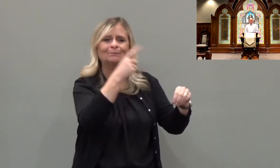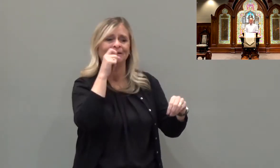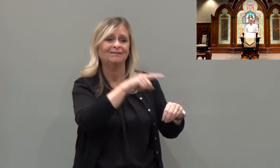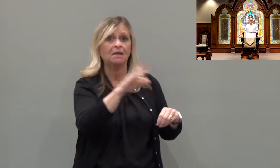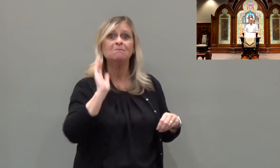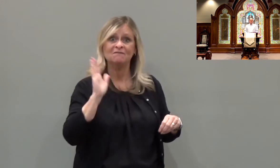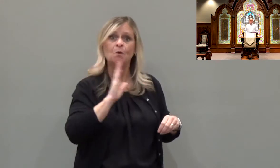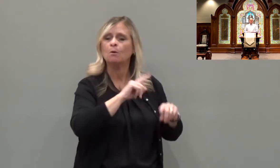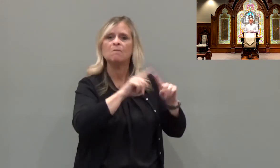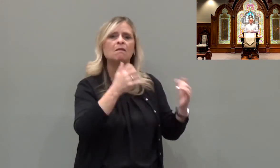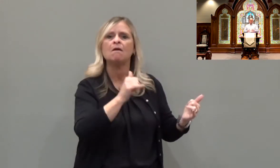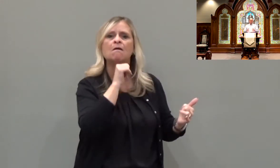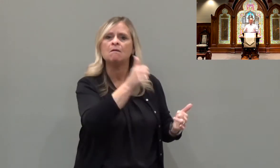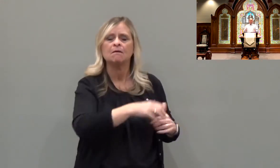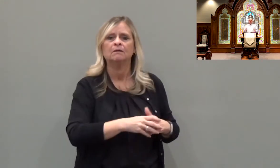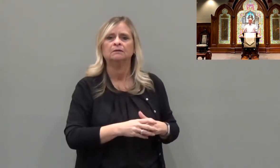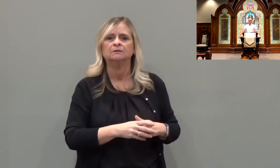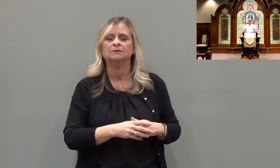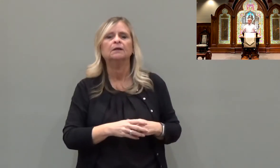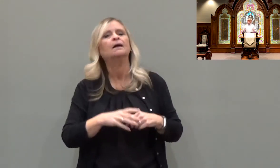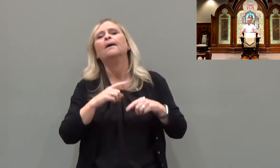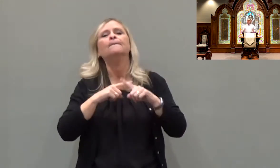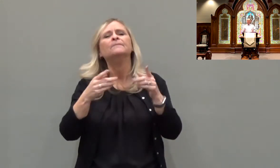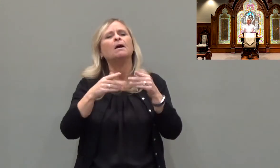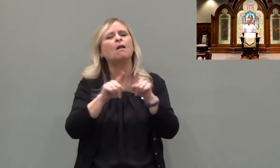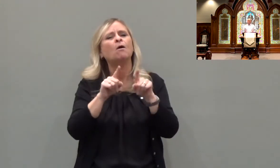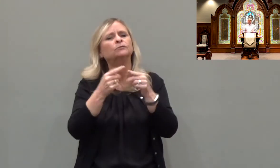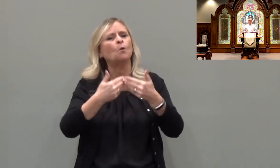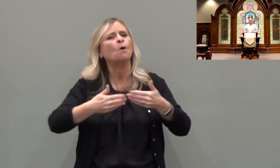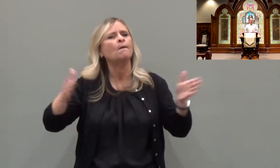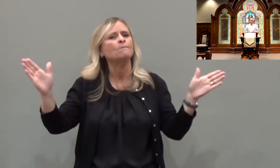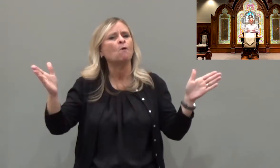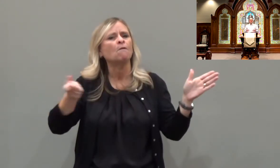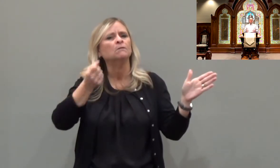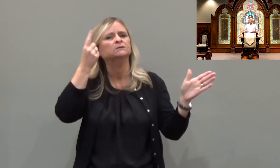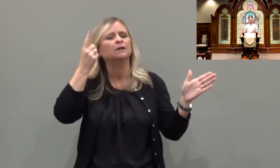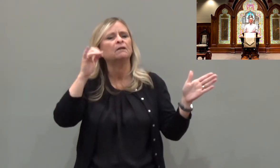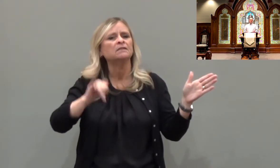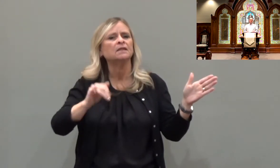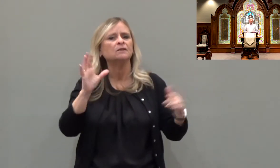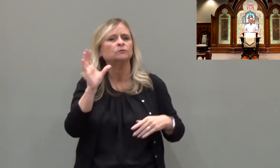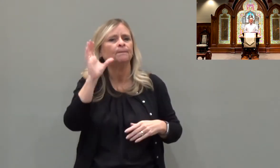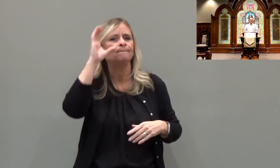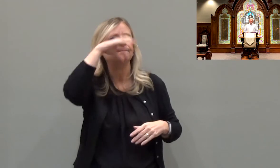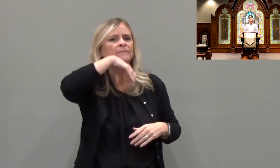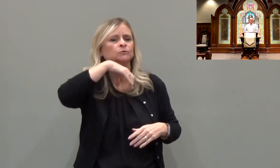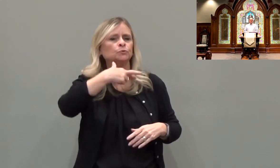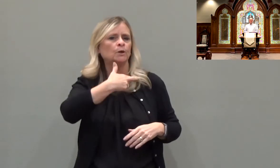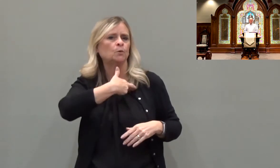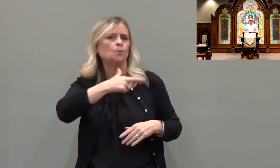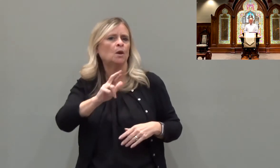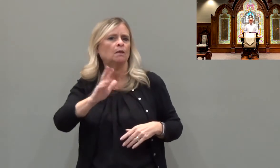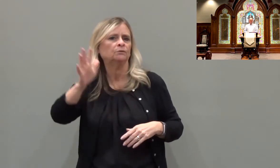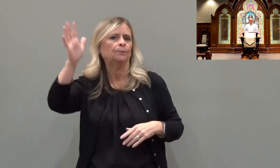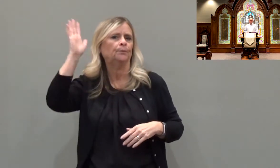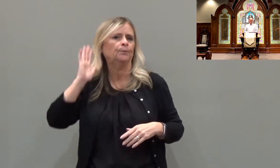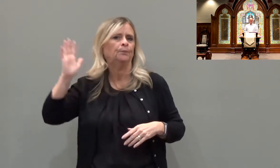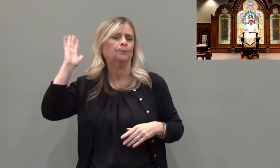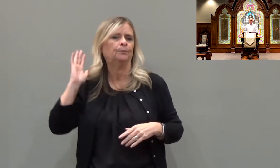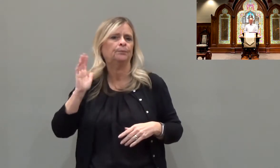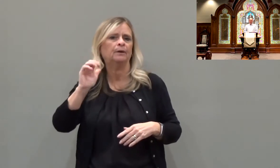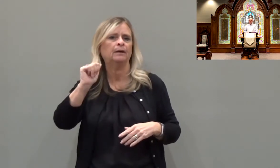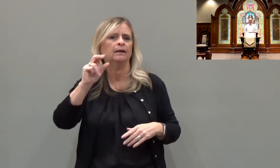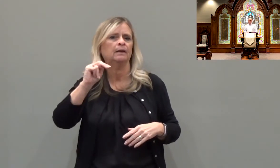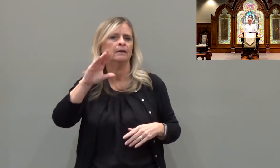previously. But there's a broader sense in which there are mystery religions in the ancient world.